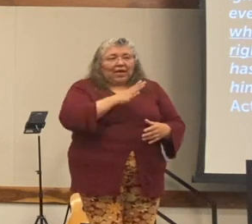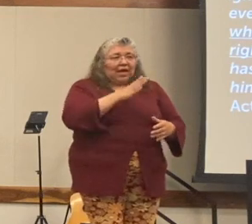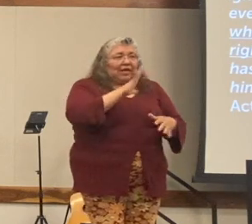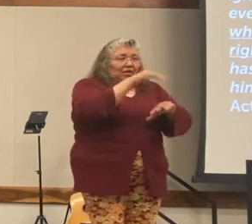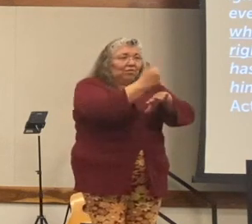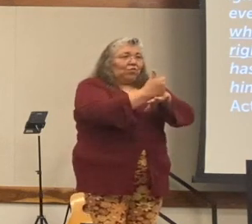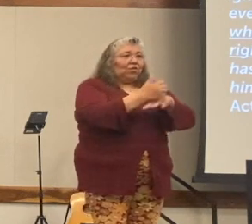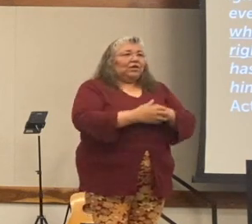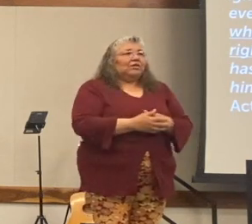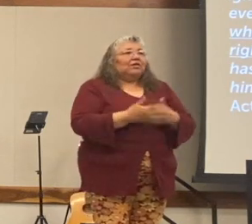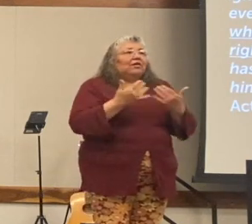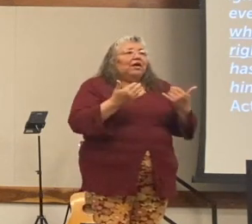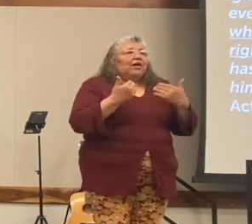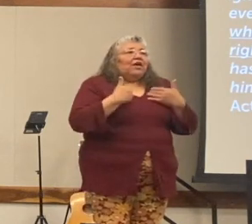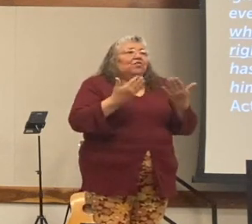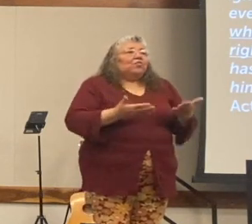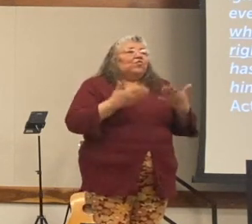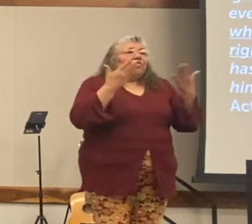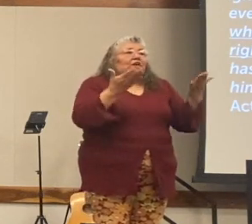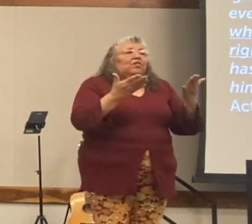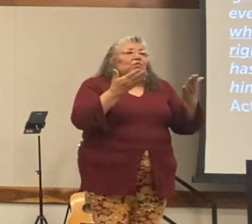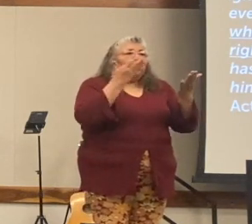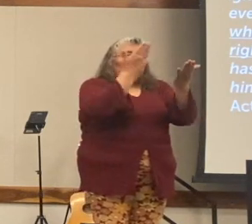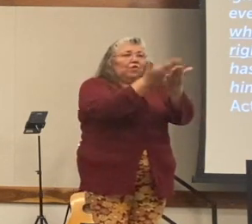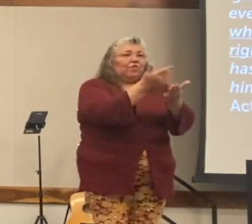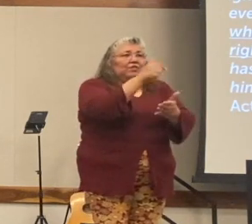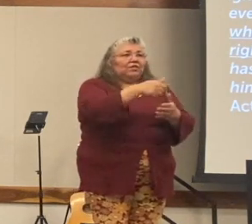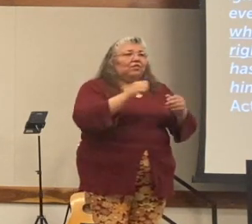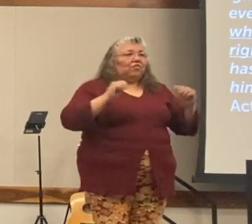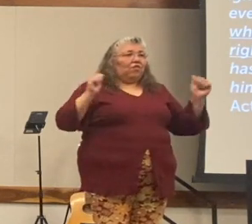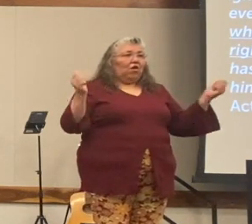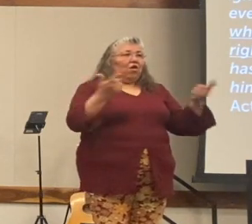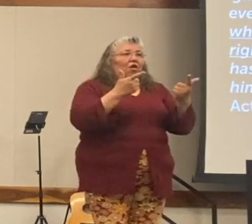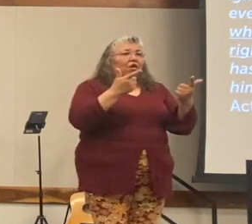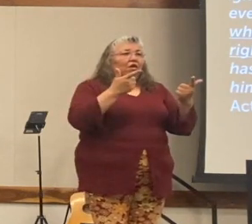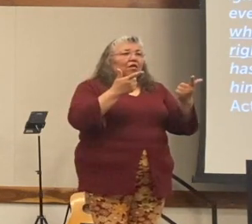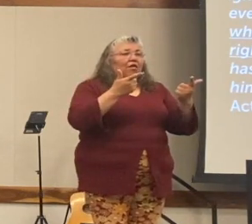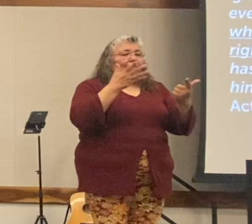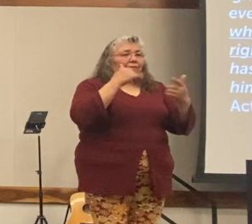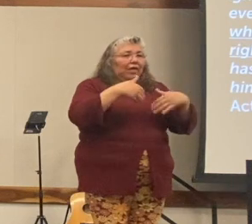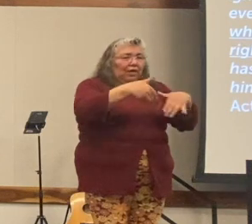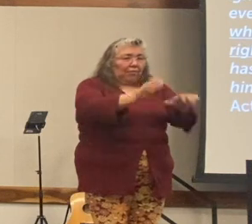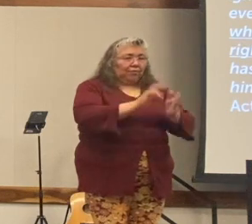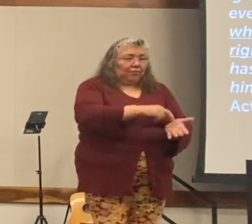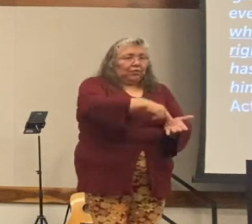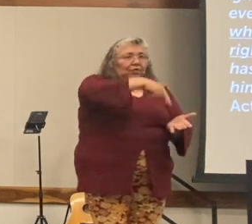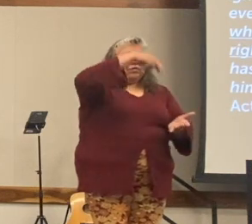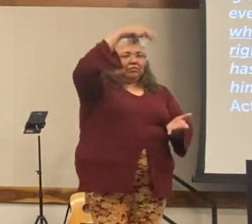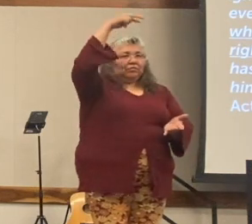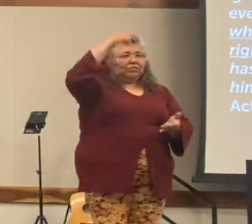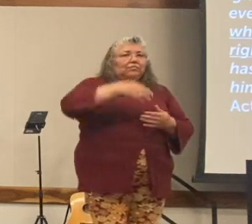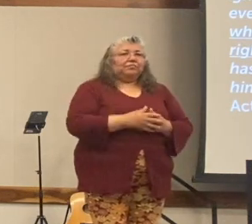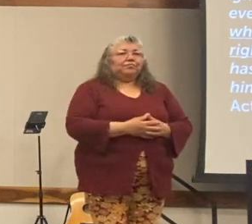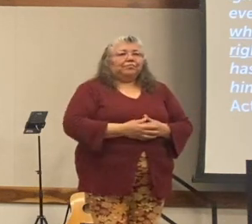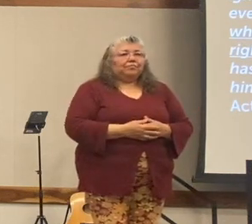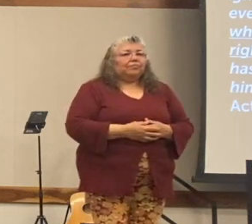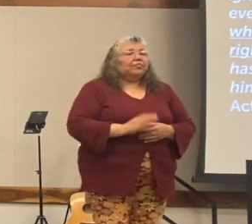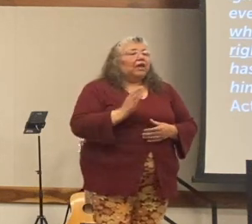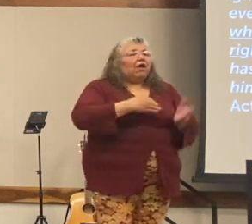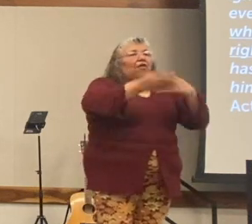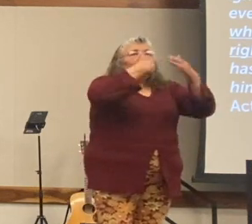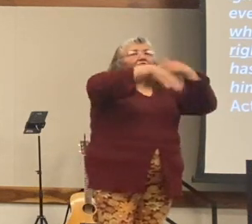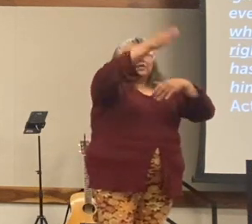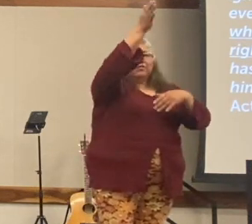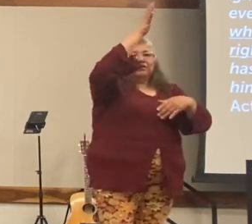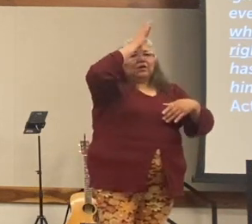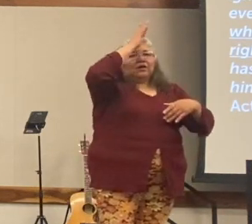appointed. He has provided proof of this to everyone by raising him from the dead. Listen, our Heavenly Father is